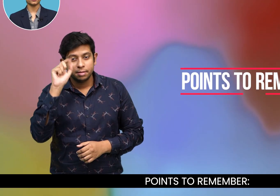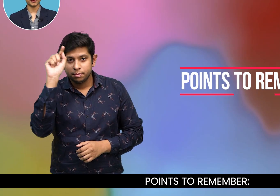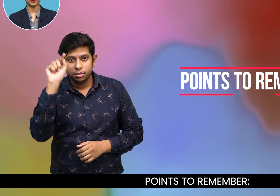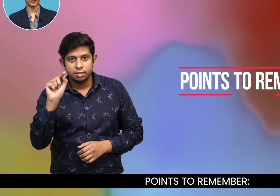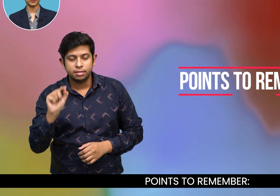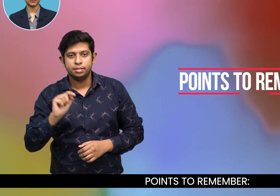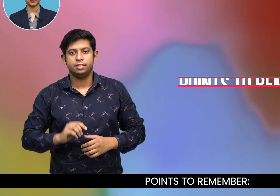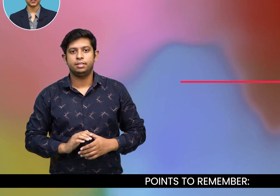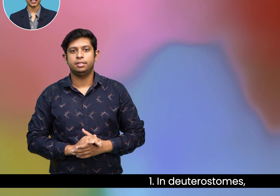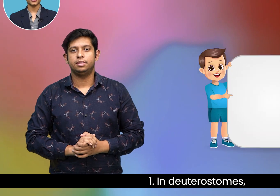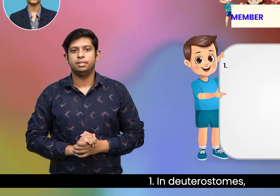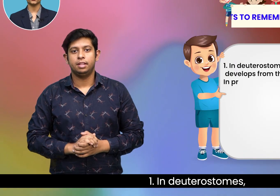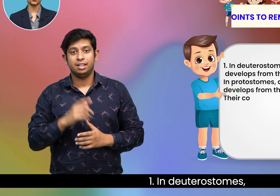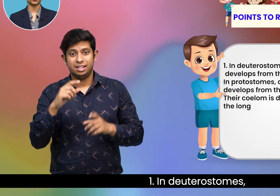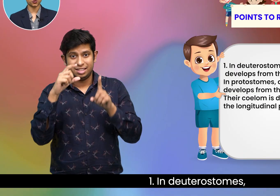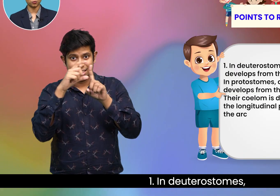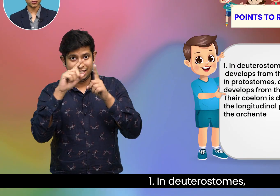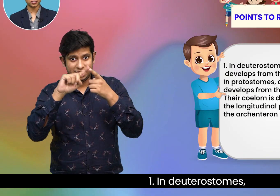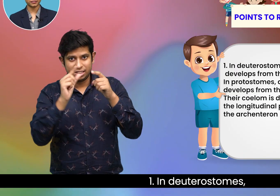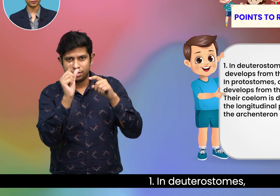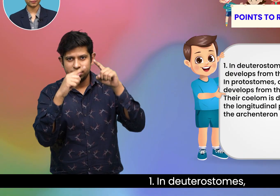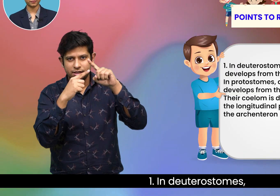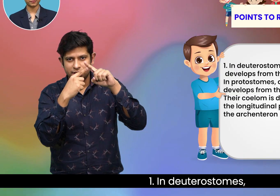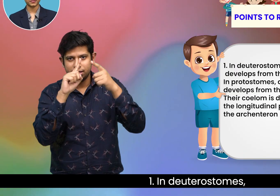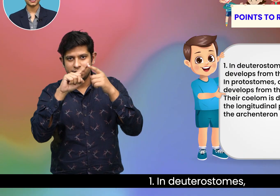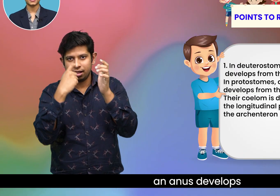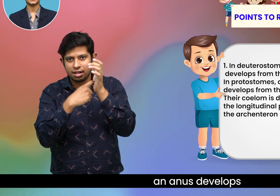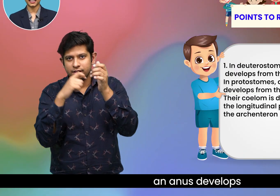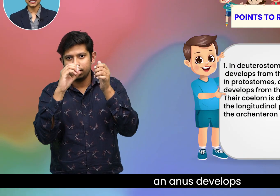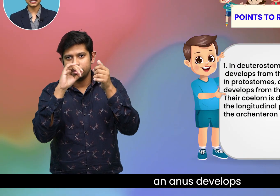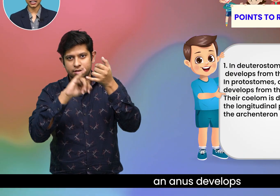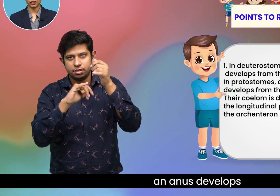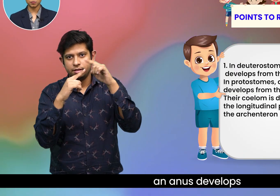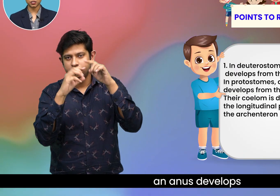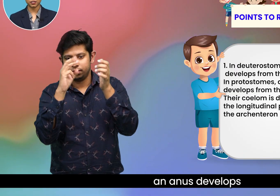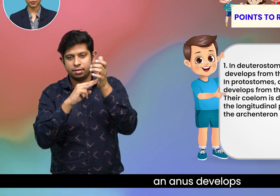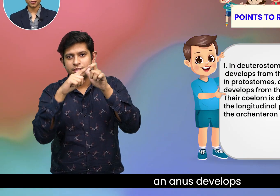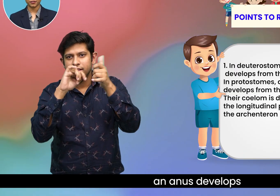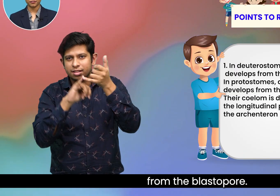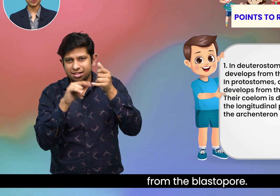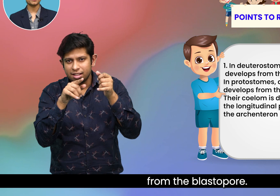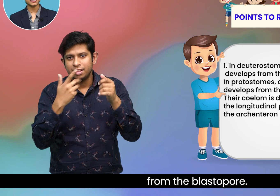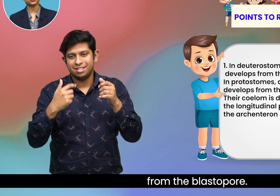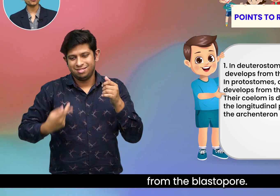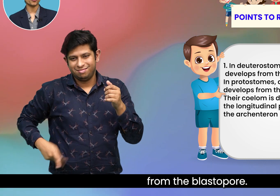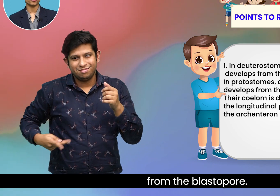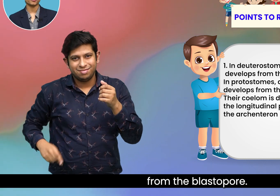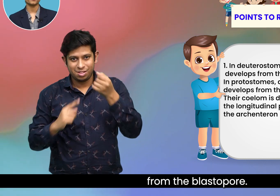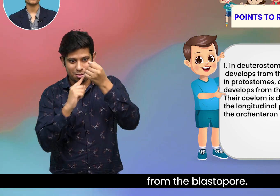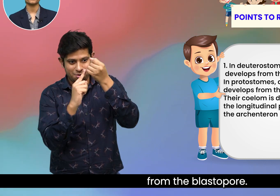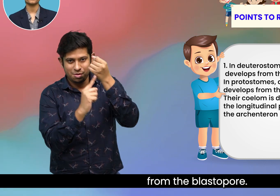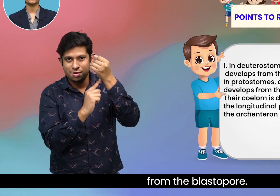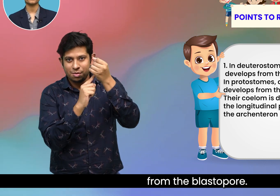Points to remember. In deuterostomes, an anus develops from the